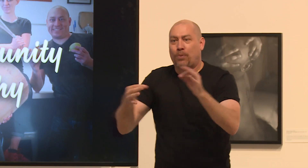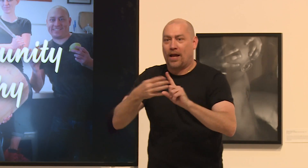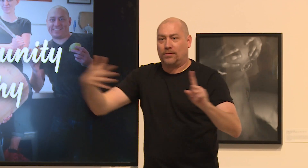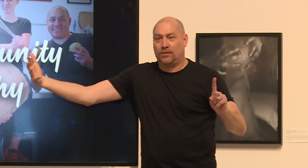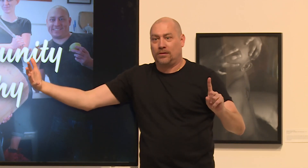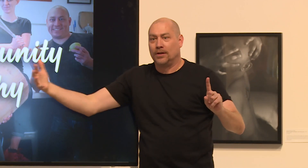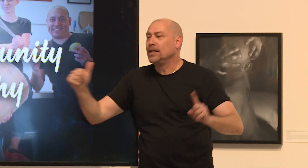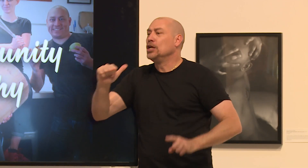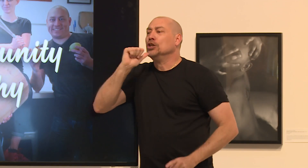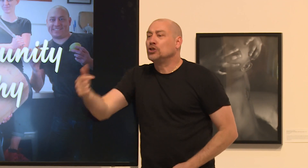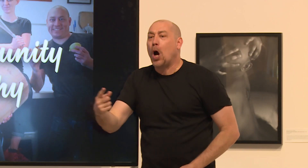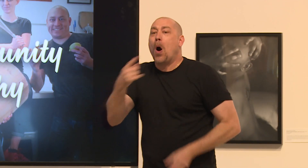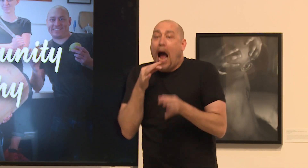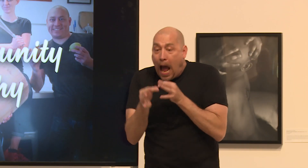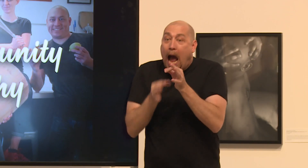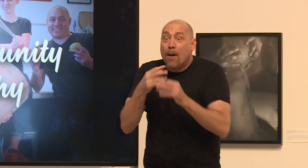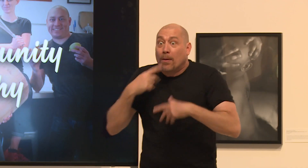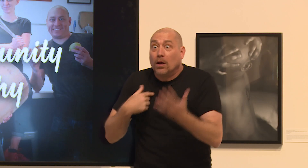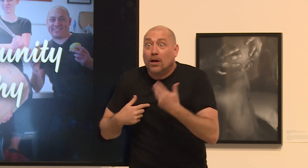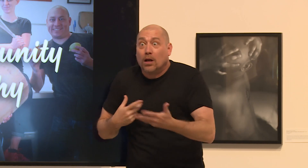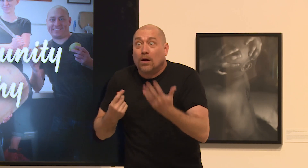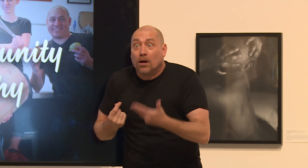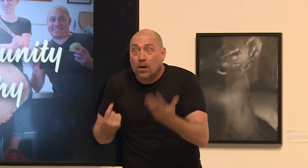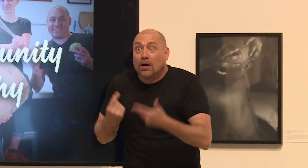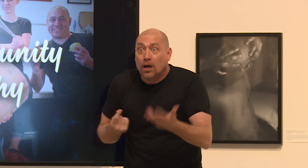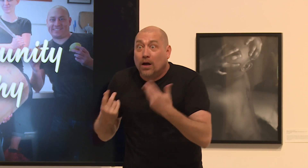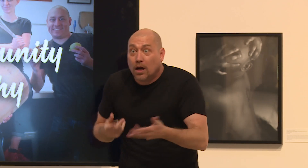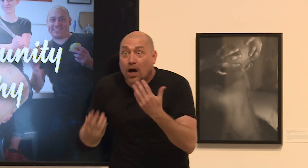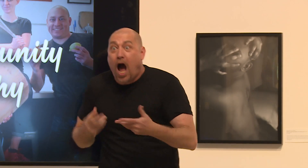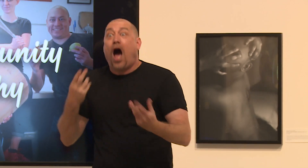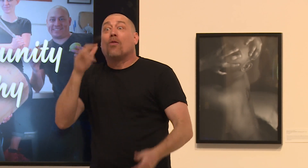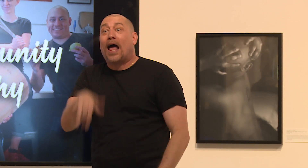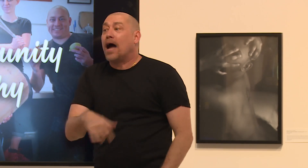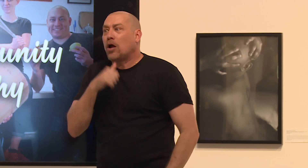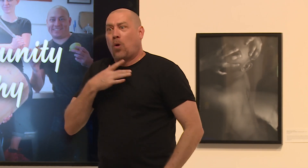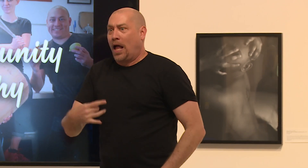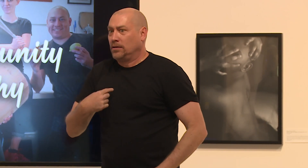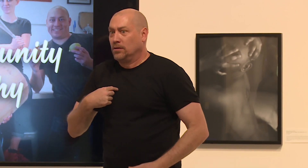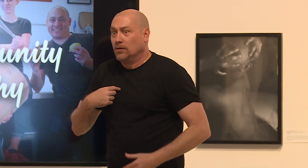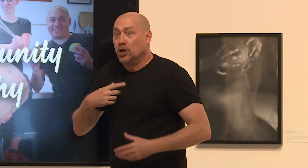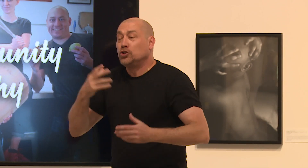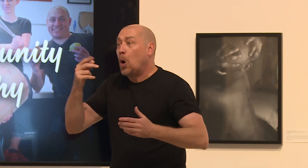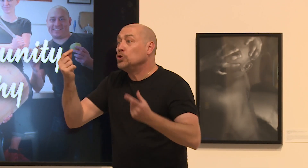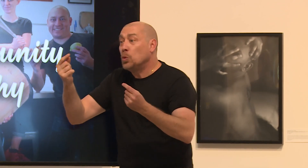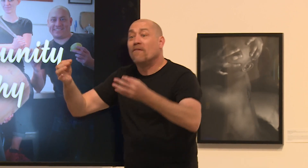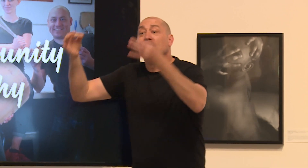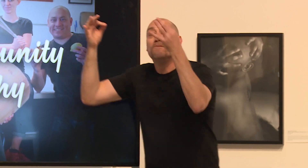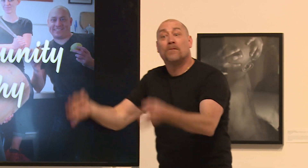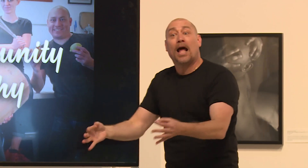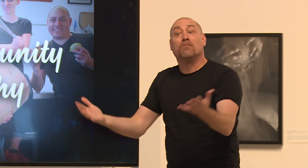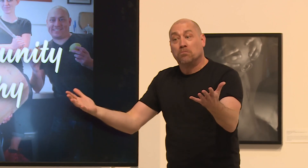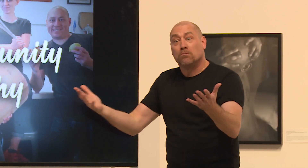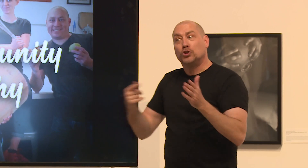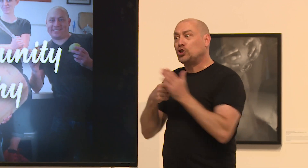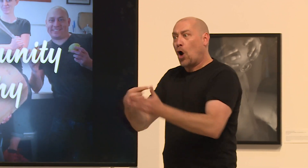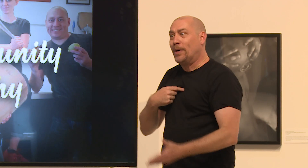First, show me, then explain. Most people want to explain and then maybe show you. No, show me